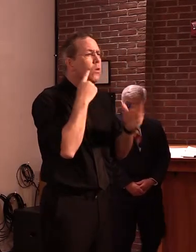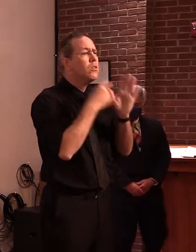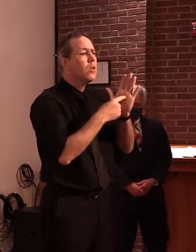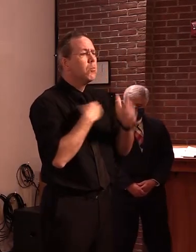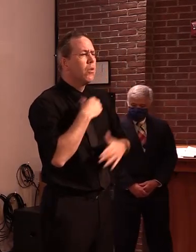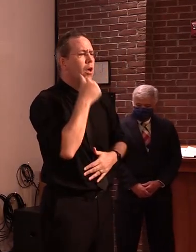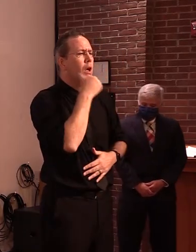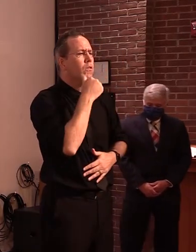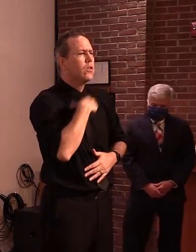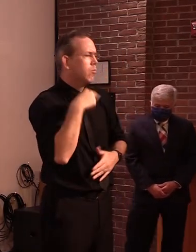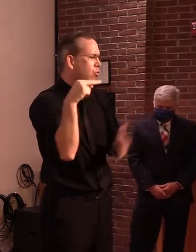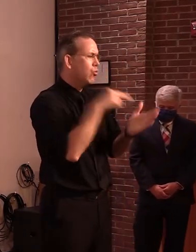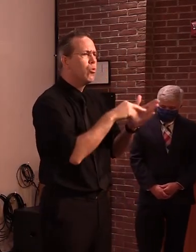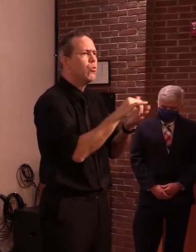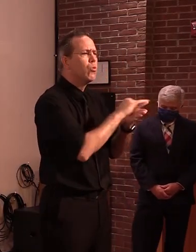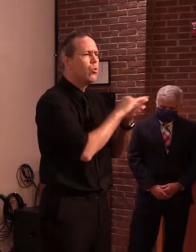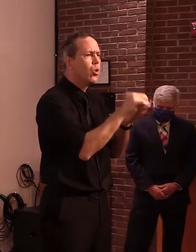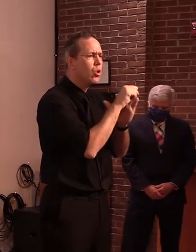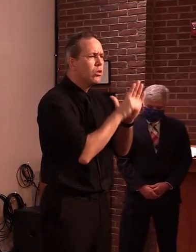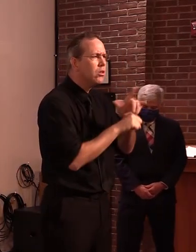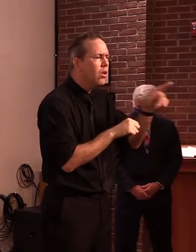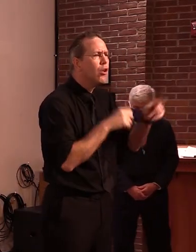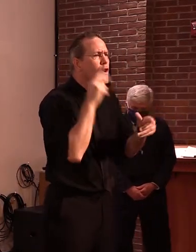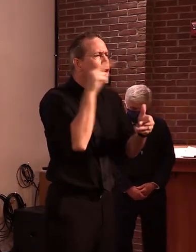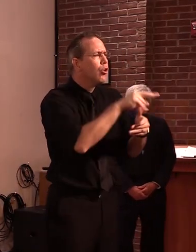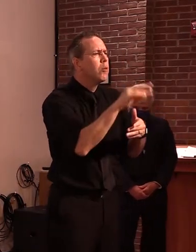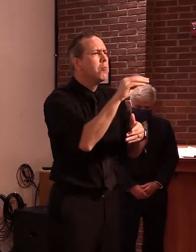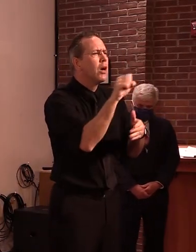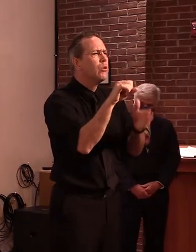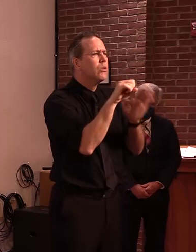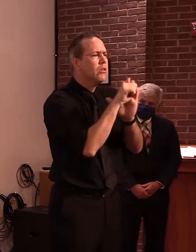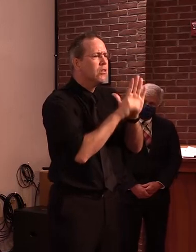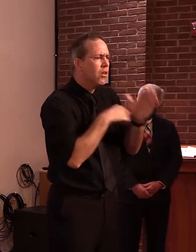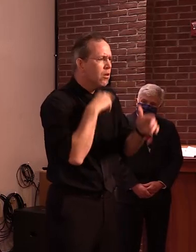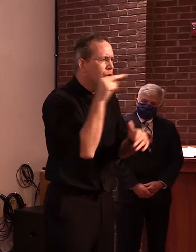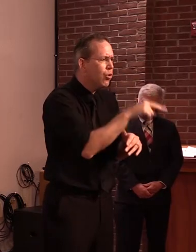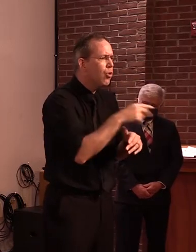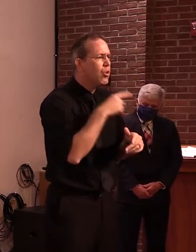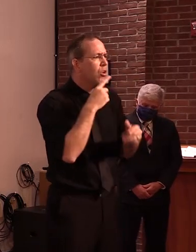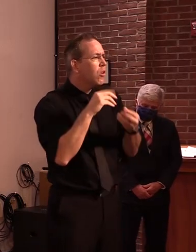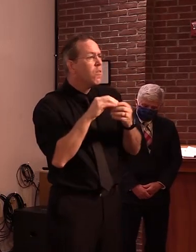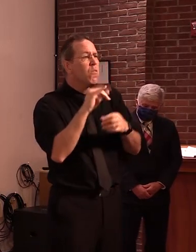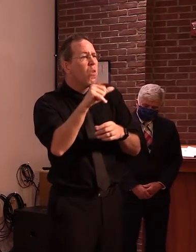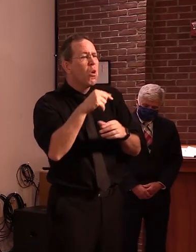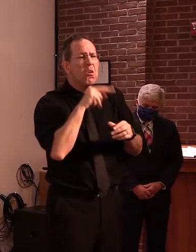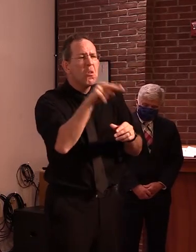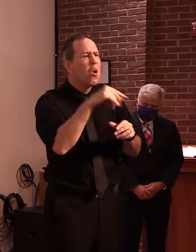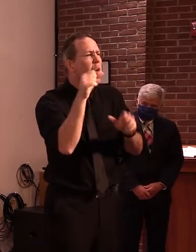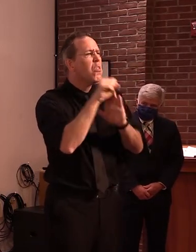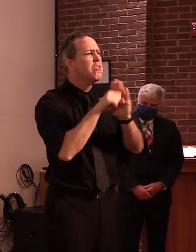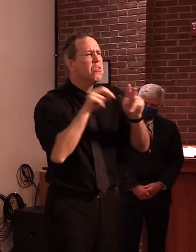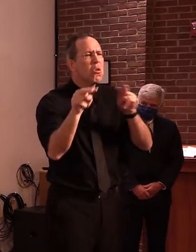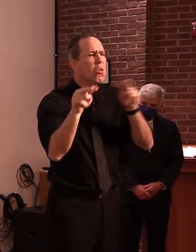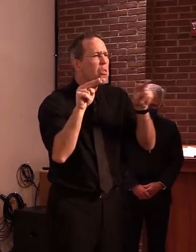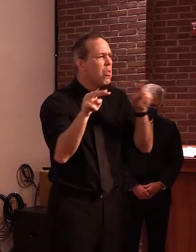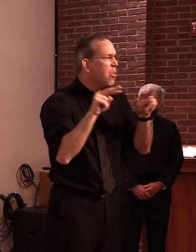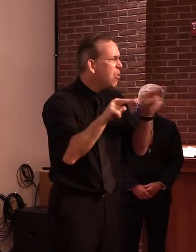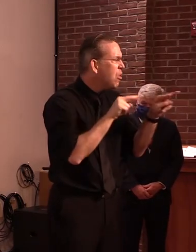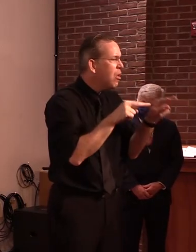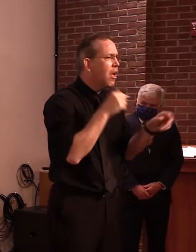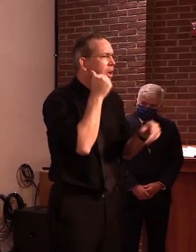or Massachusetts, or even, you know, Florida, what I'm seeing in Florida and California and so forth, it has an effect on